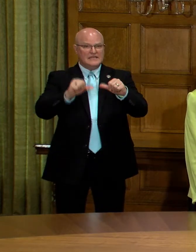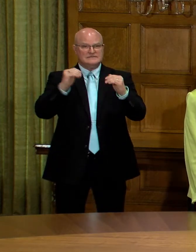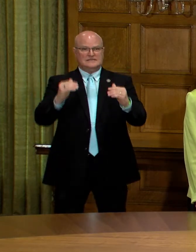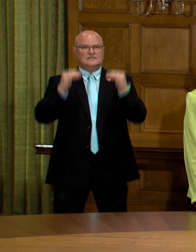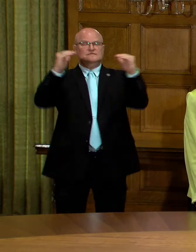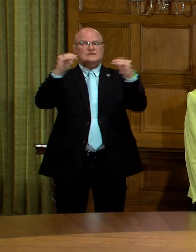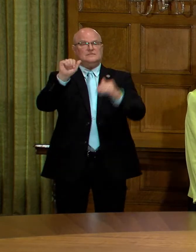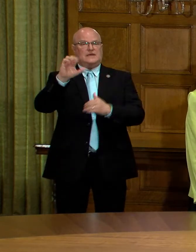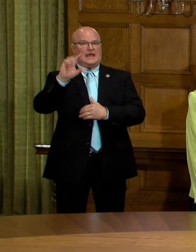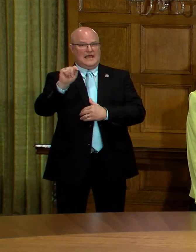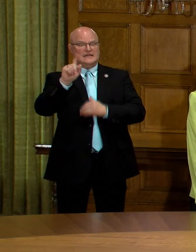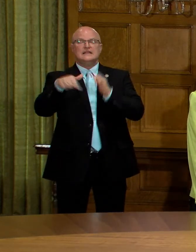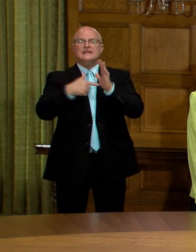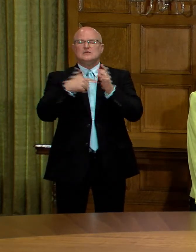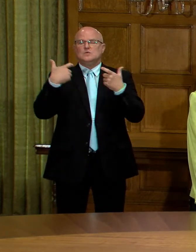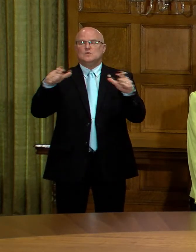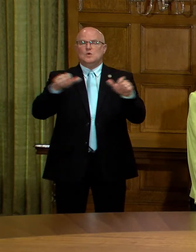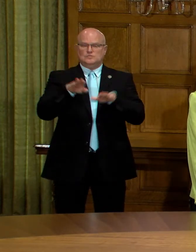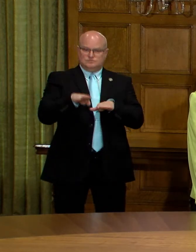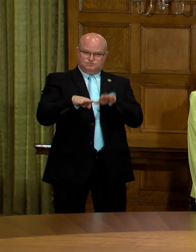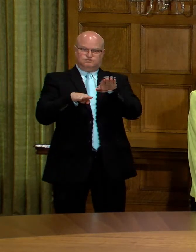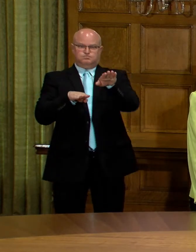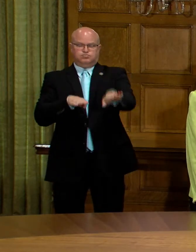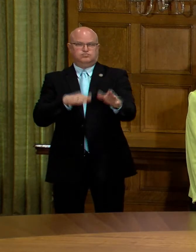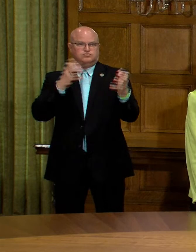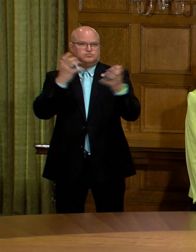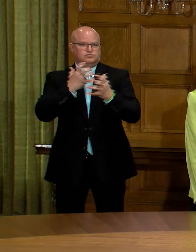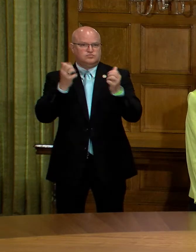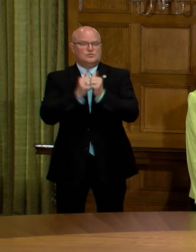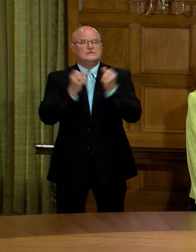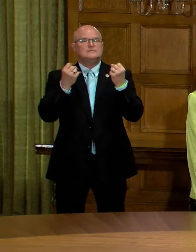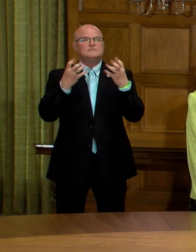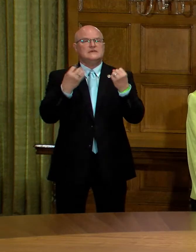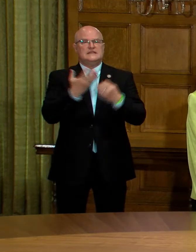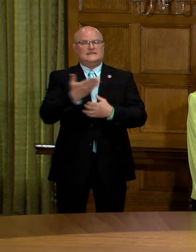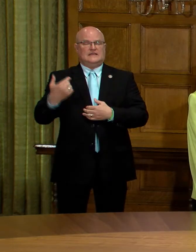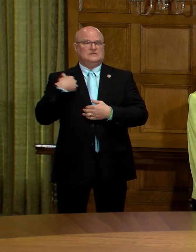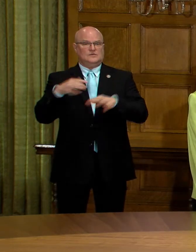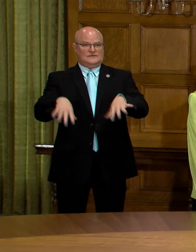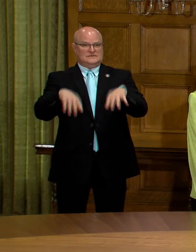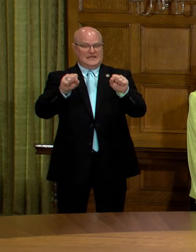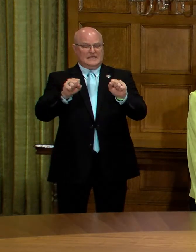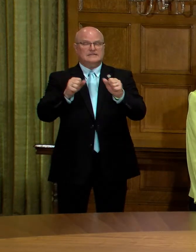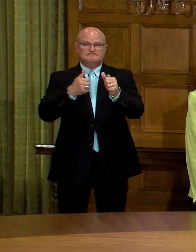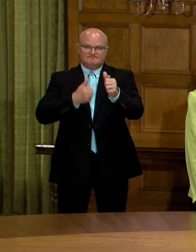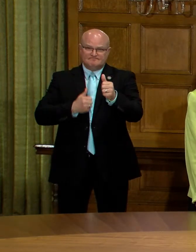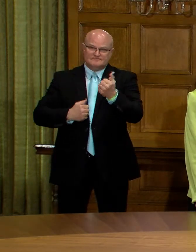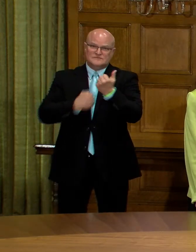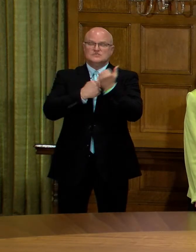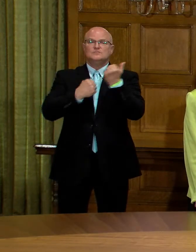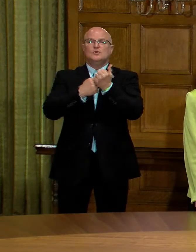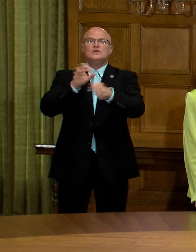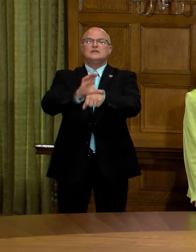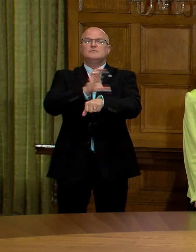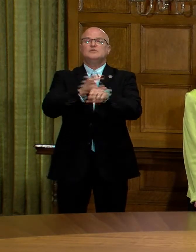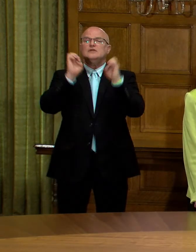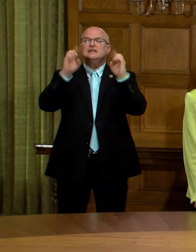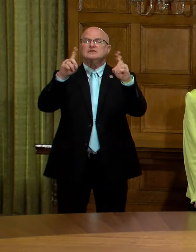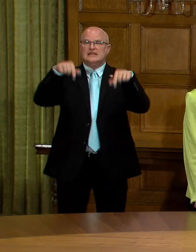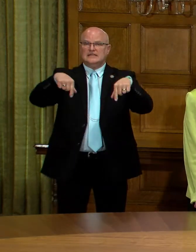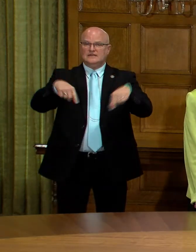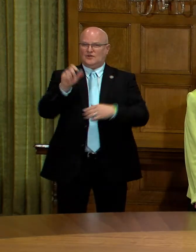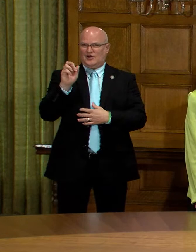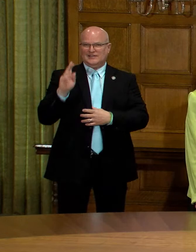Act. This is a huge step forward among many steps that we've taken in advancing computer science education in